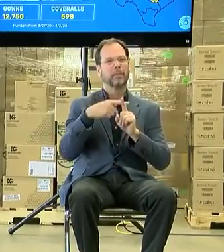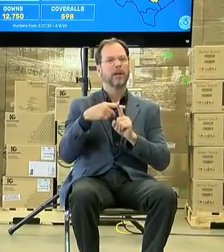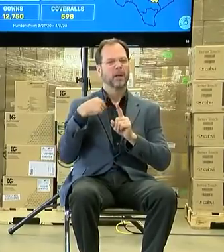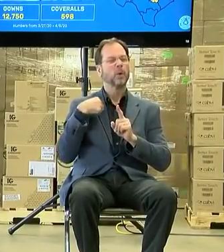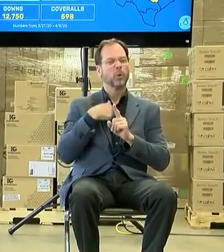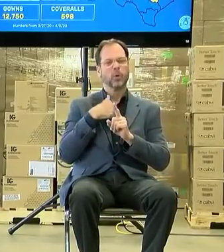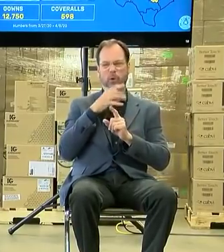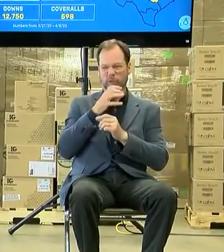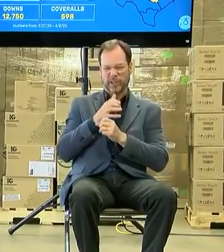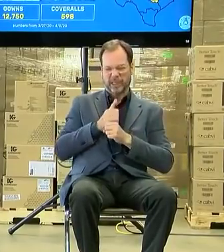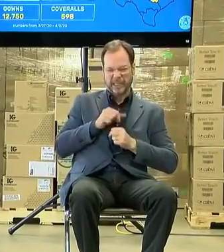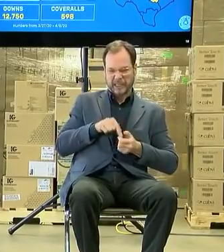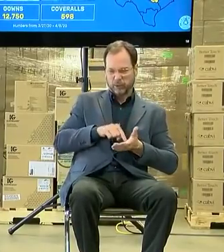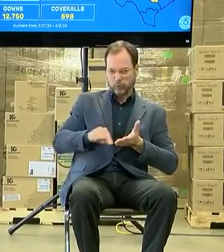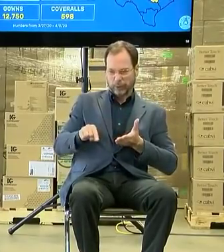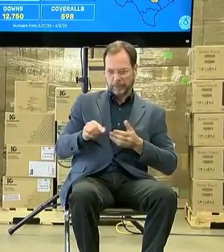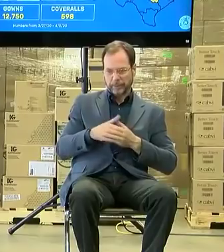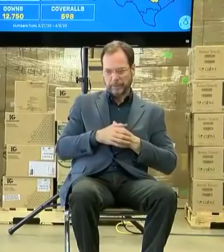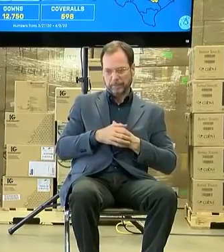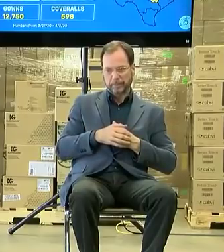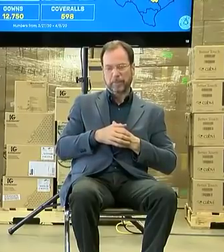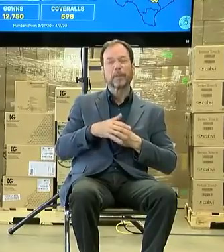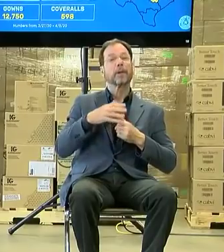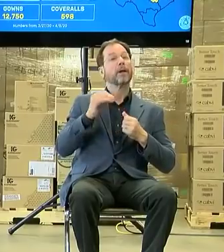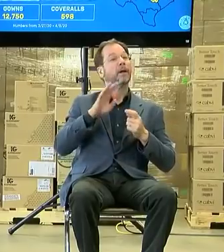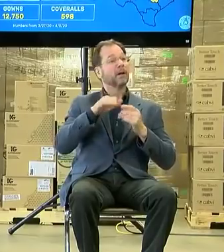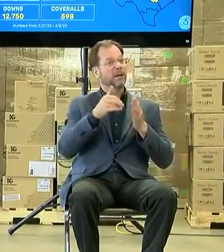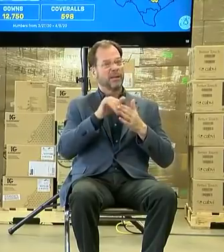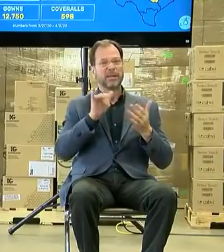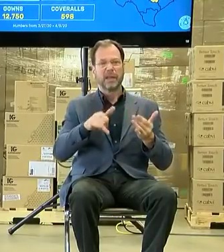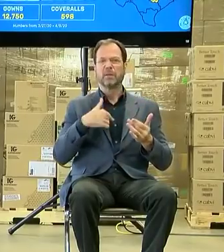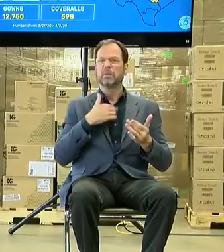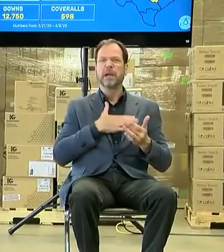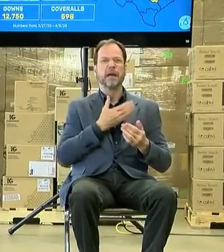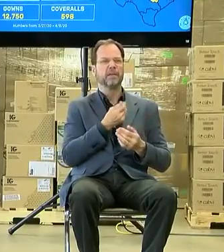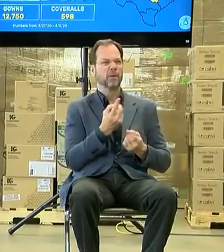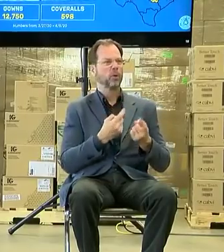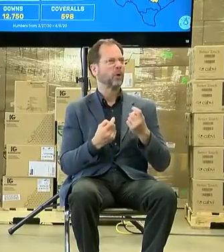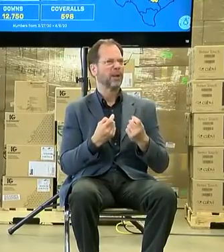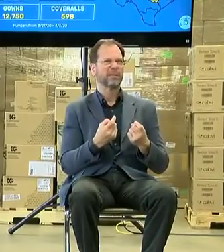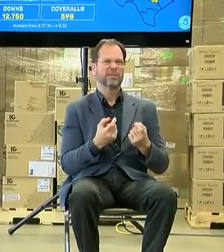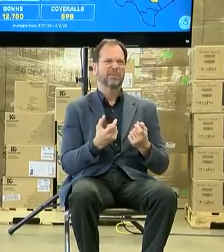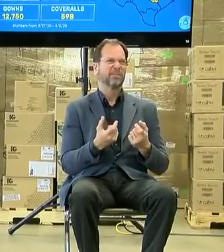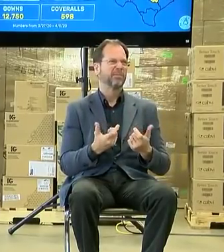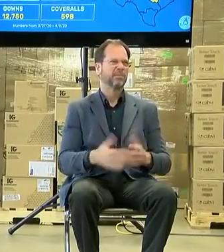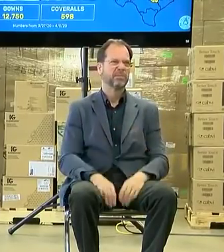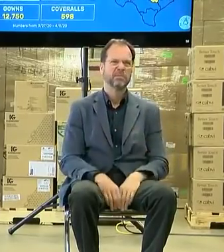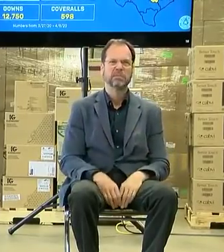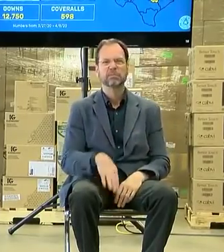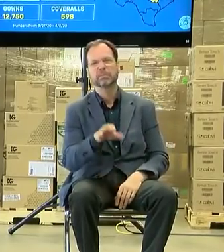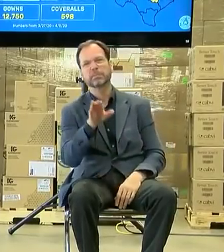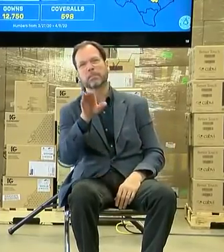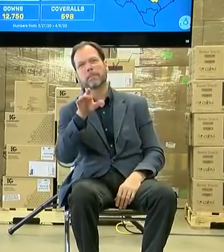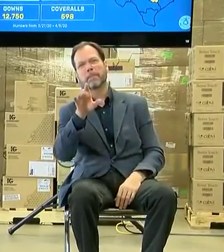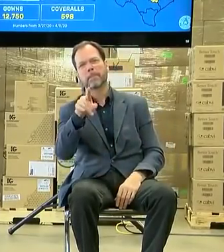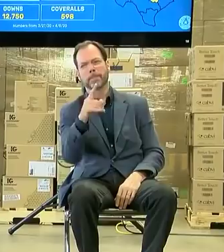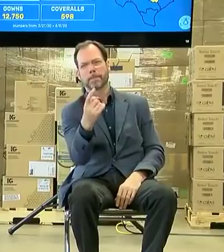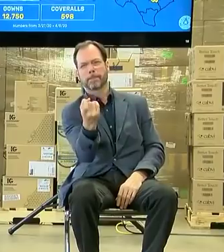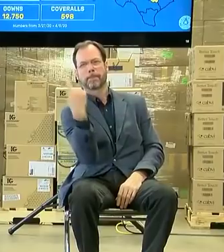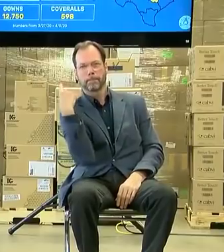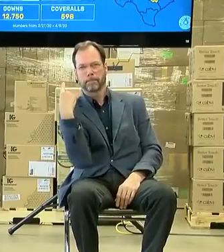in later on this week. And with all of that, we'll be happy to take a few questions. Governor, do you think